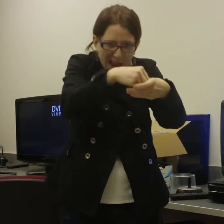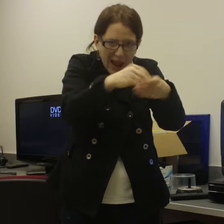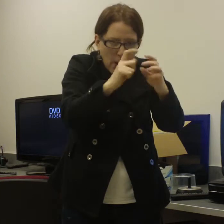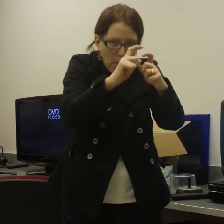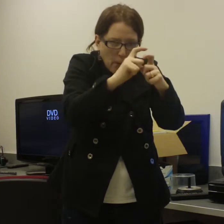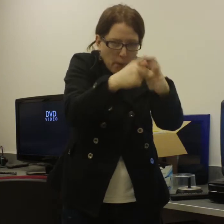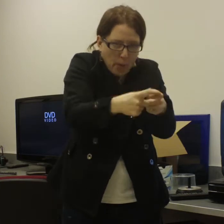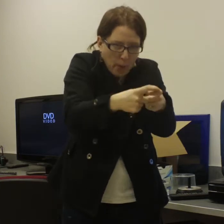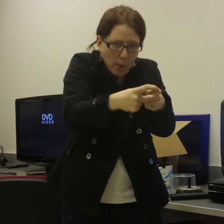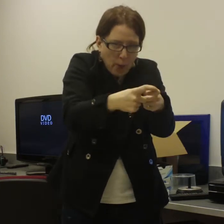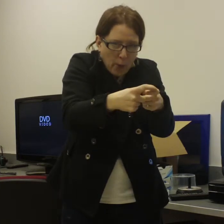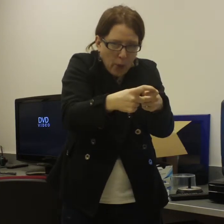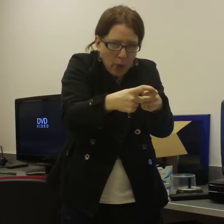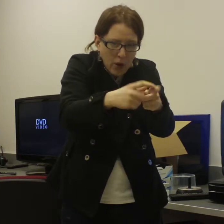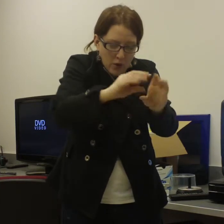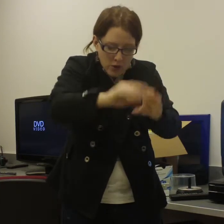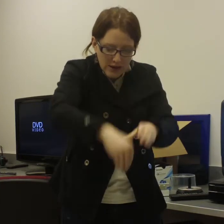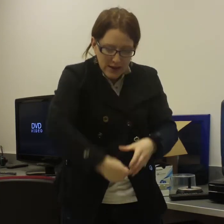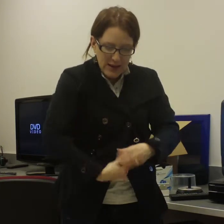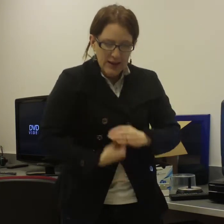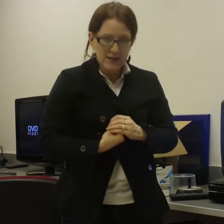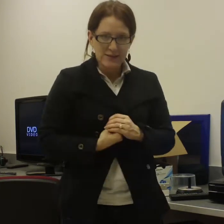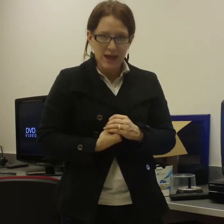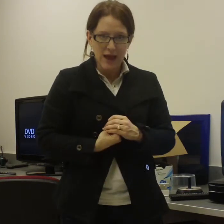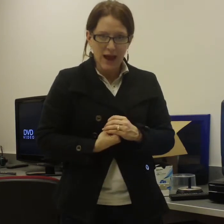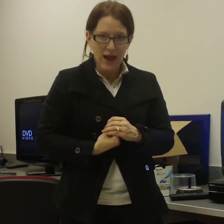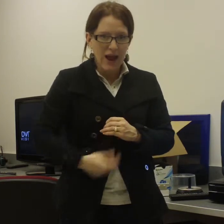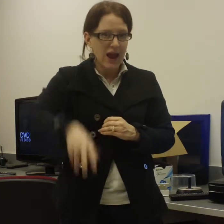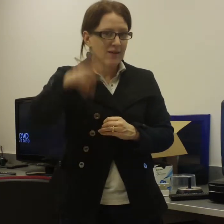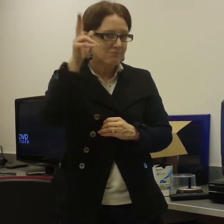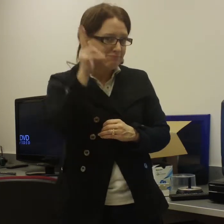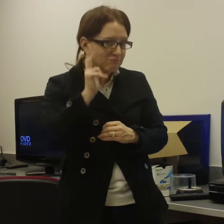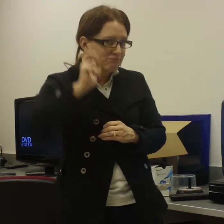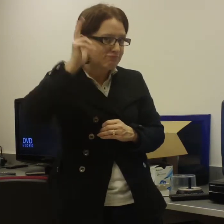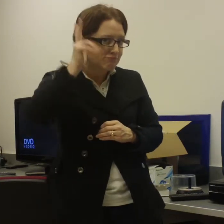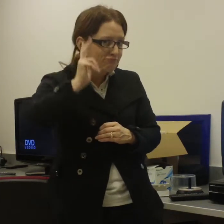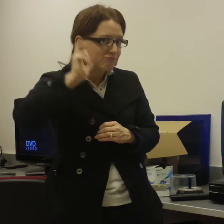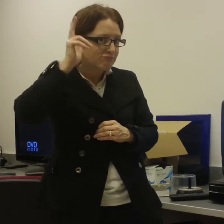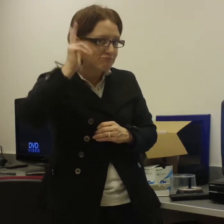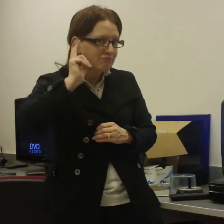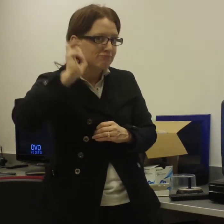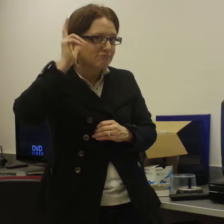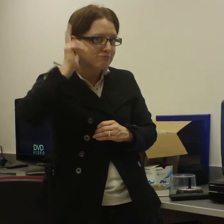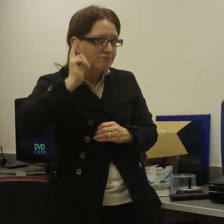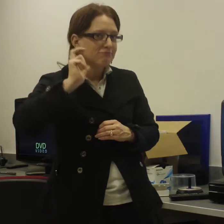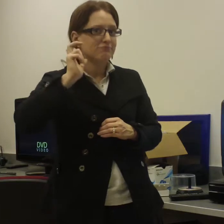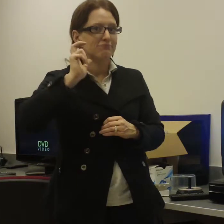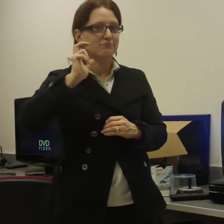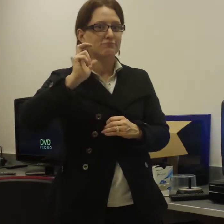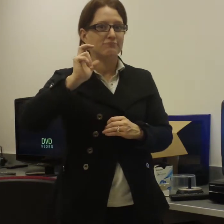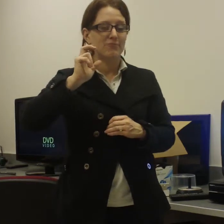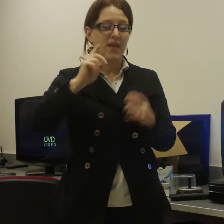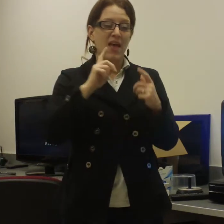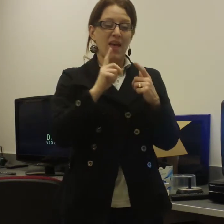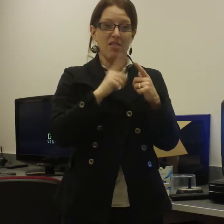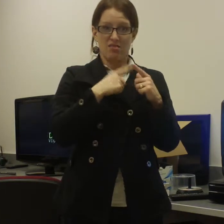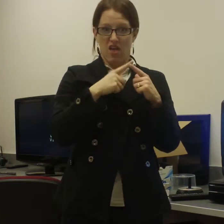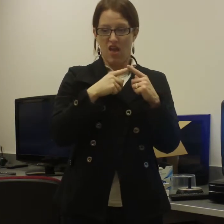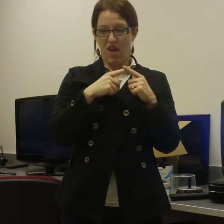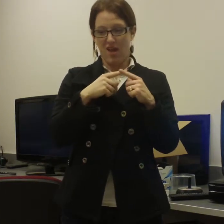stored it on this chip, and then they programmed this speaker in there to just keep repeating the same sequence of sounds. And so it repeats